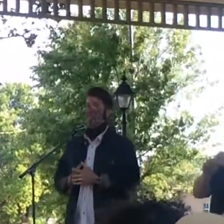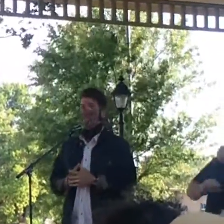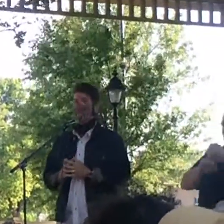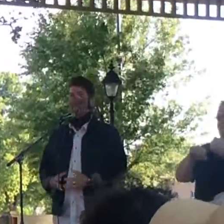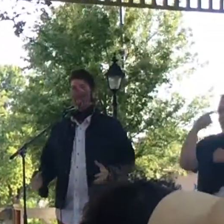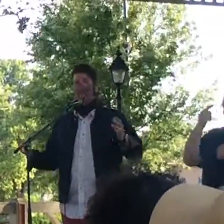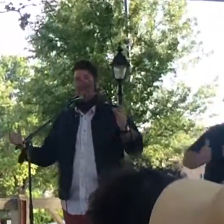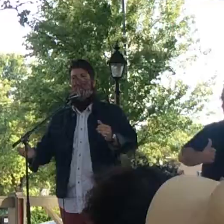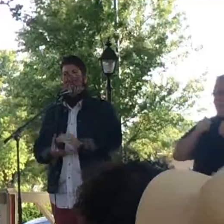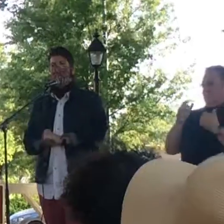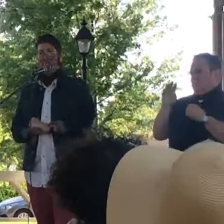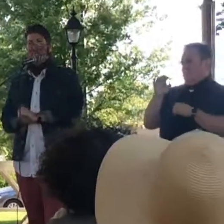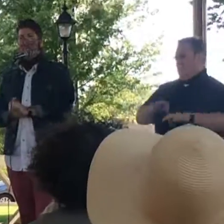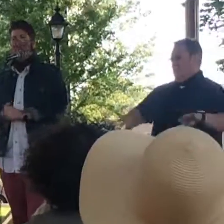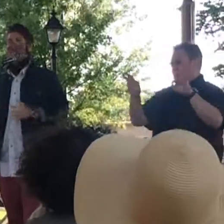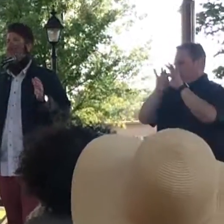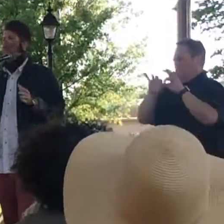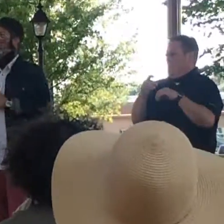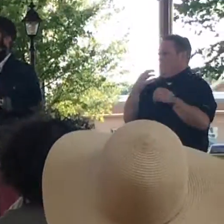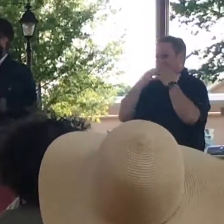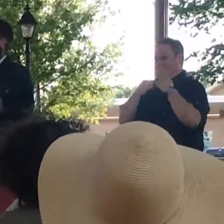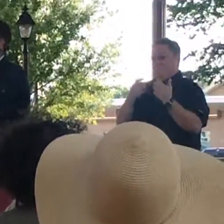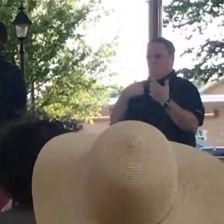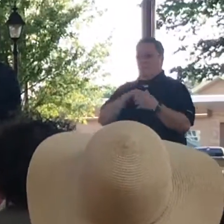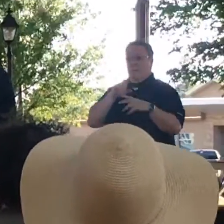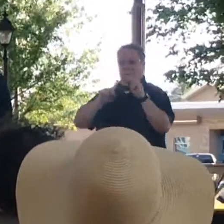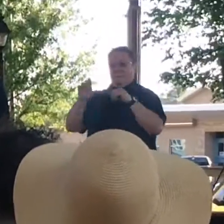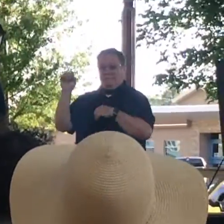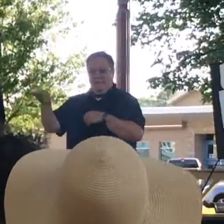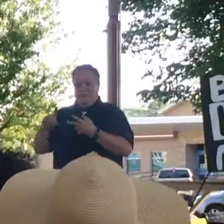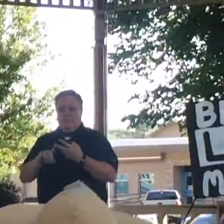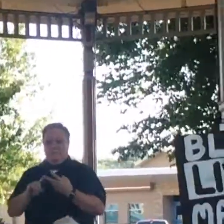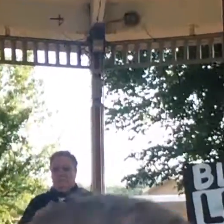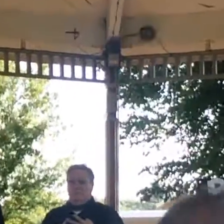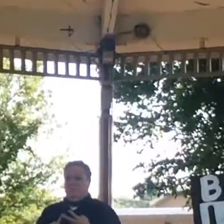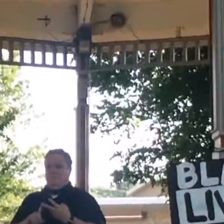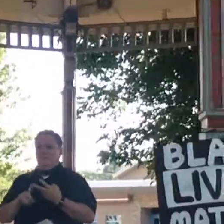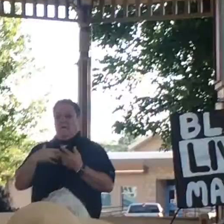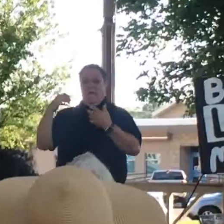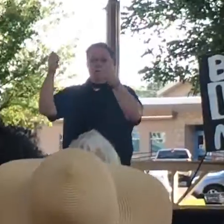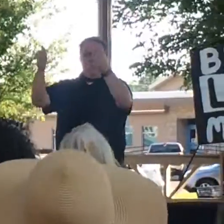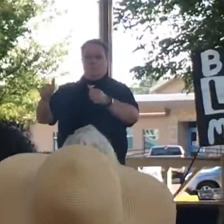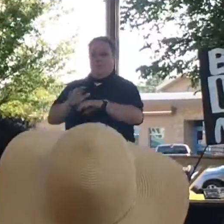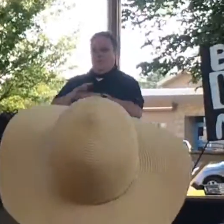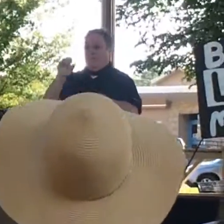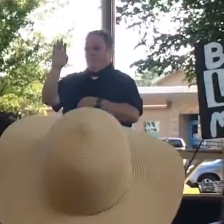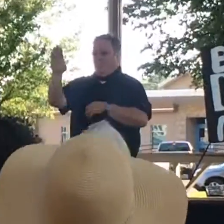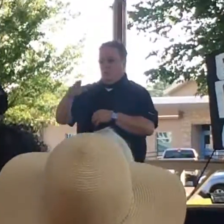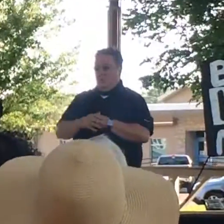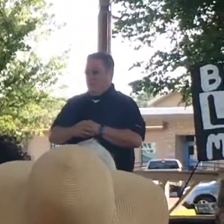Black Lives Matter. And we had people down in Santa Fe. And I posted about that on my